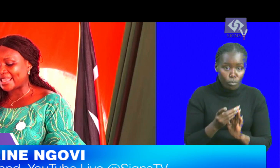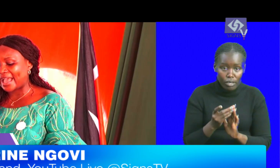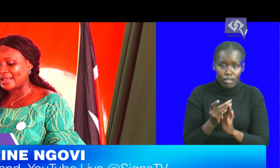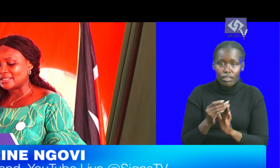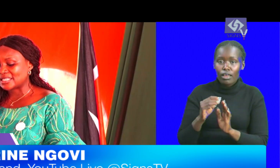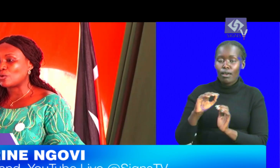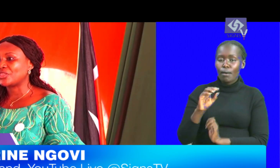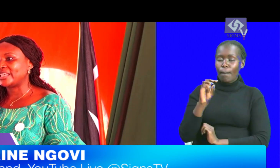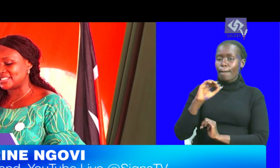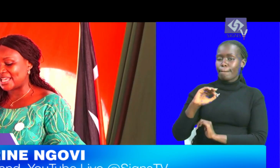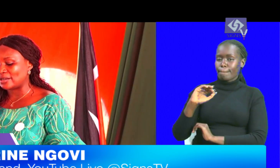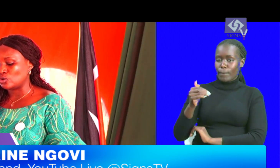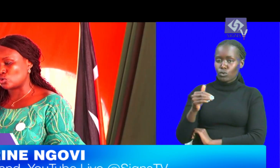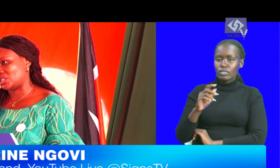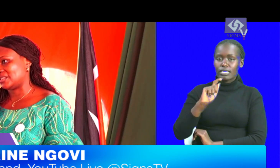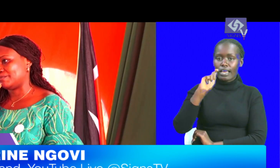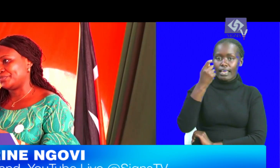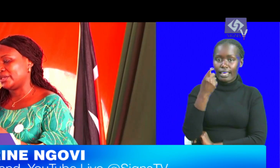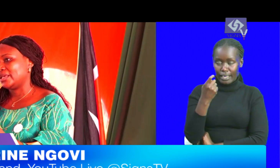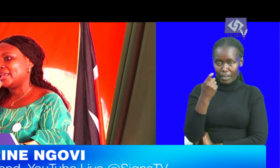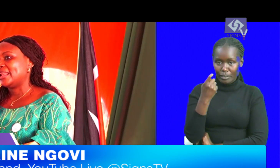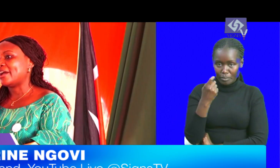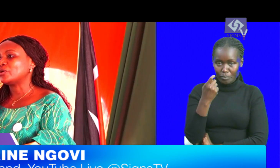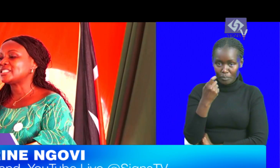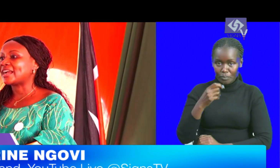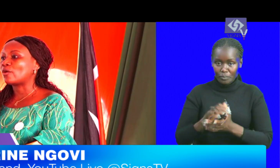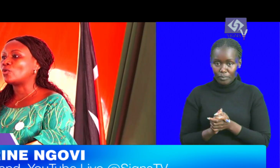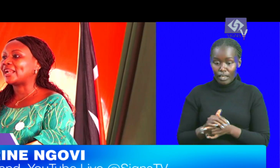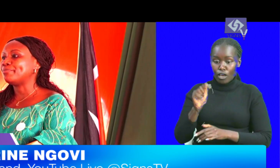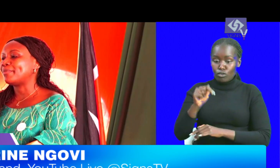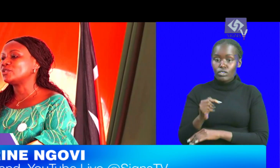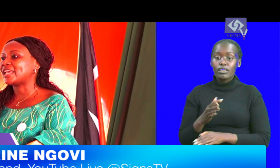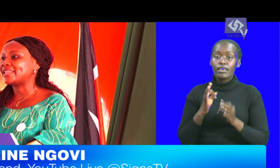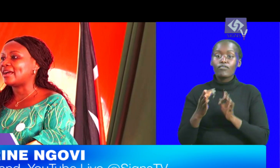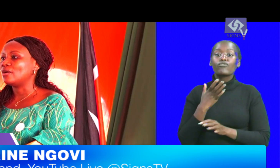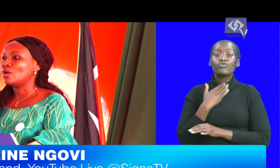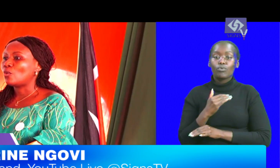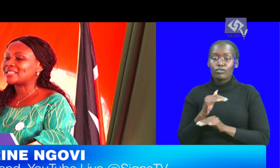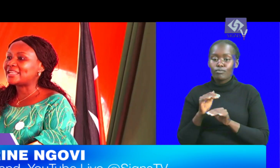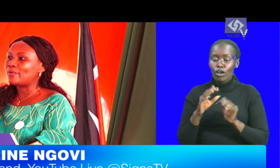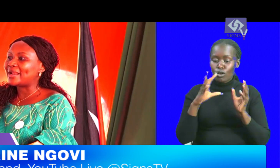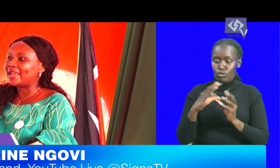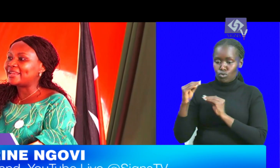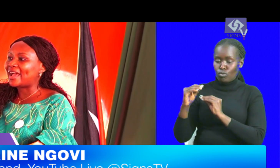Kenya Southeastern route. Leo ukitaka kuclimb Mount Kenya, watalii wanaenda